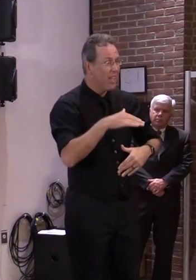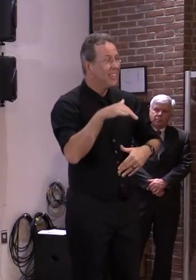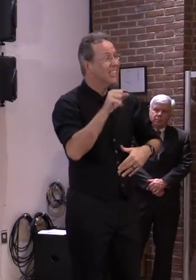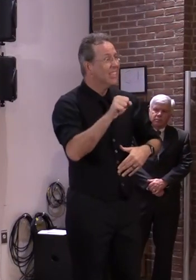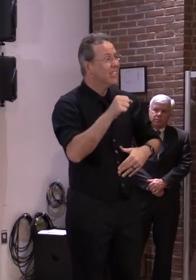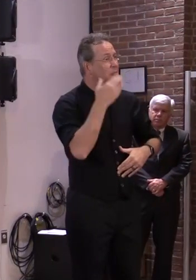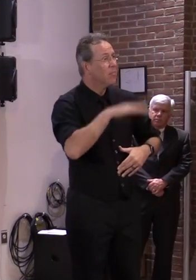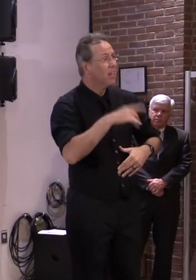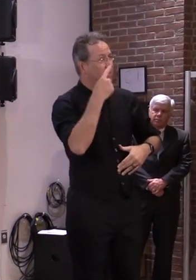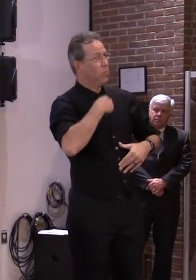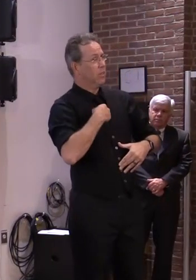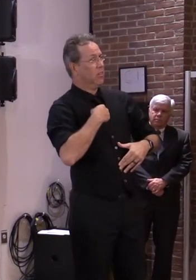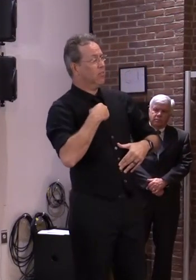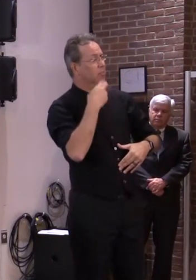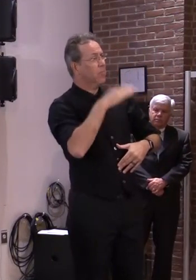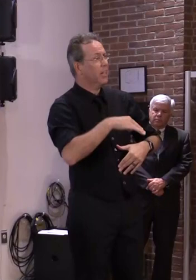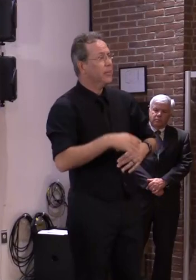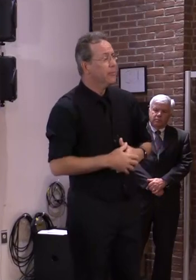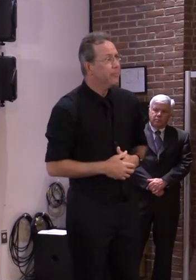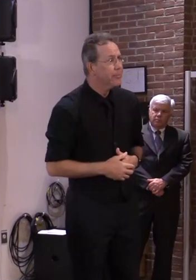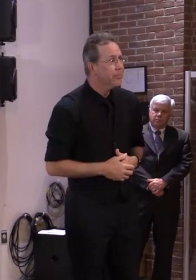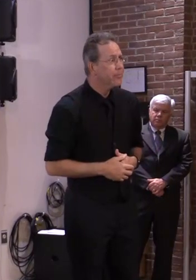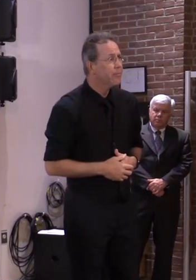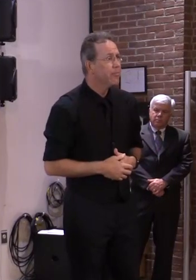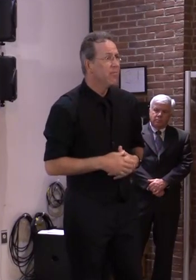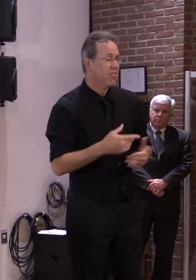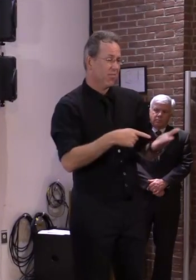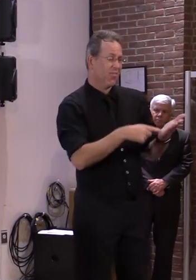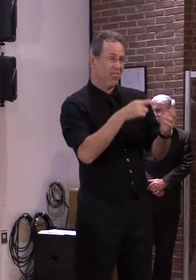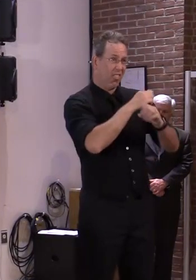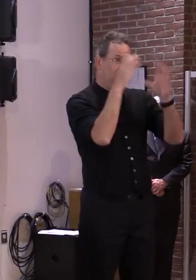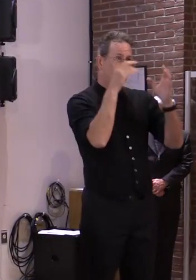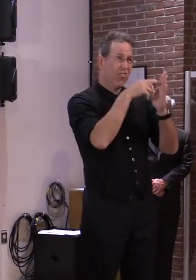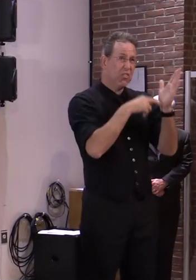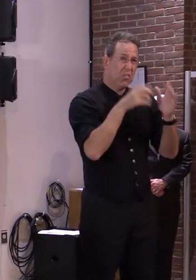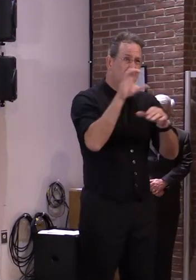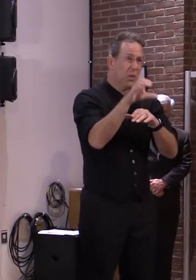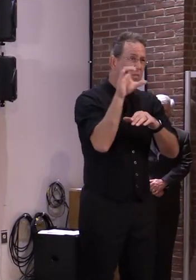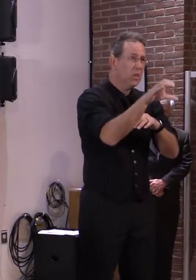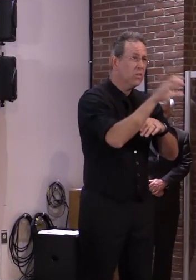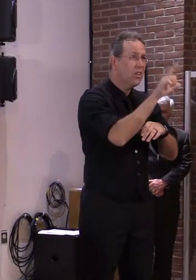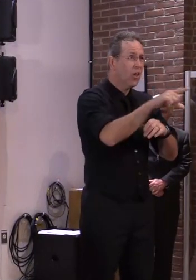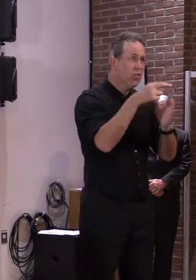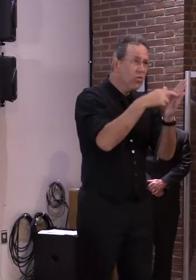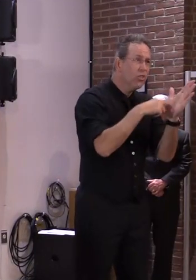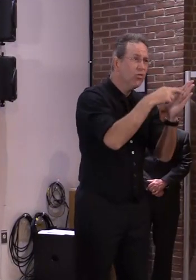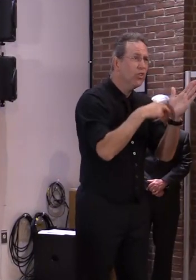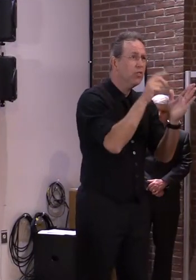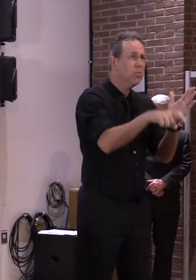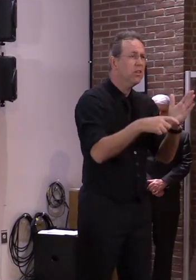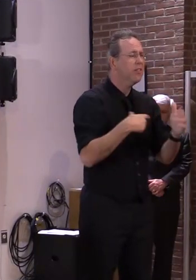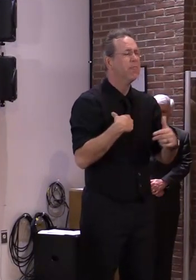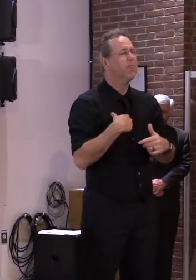and I think in time we'll see that it could be problematic.